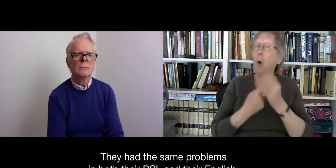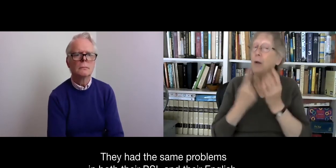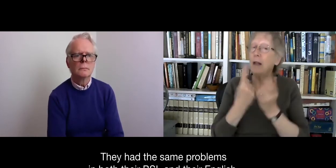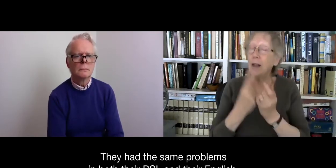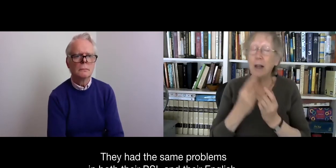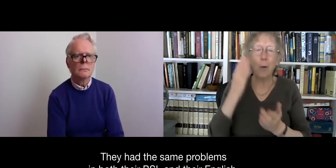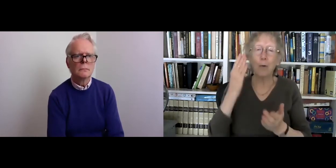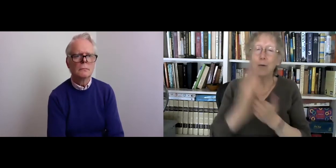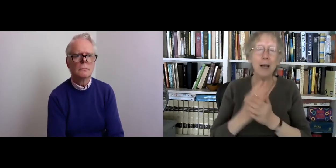their English.